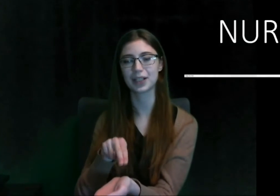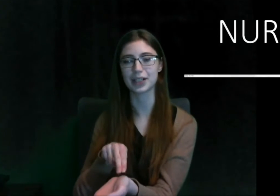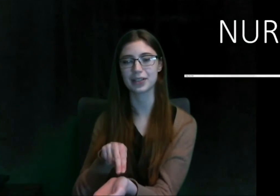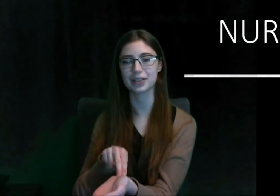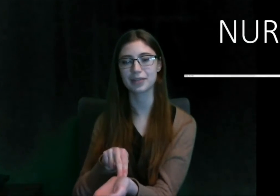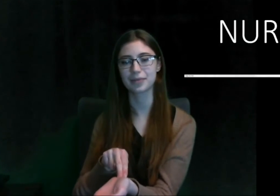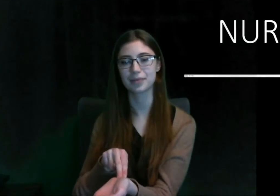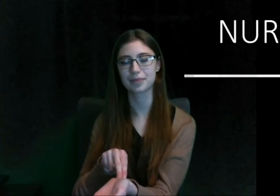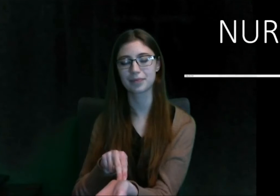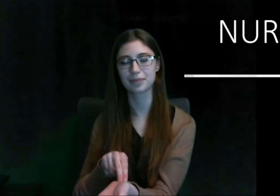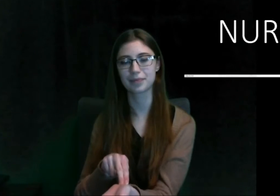Nurse.